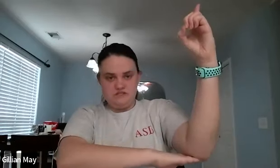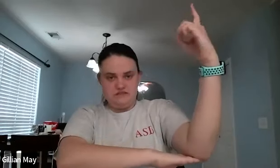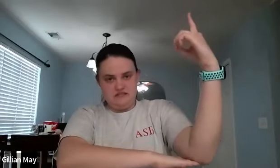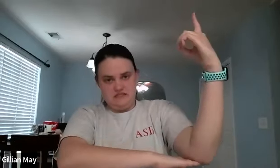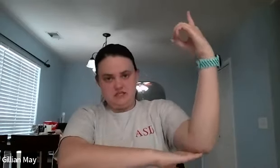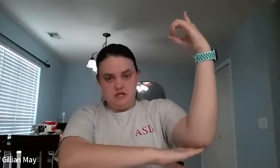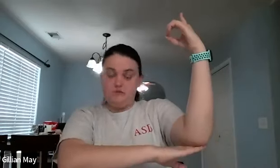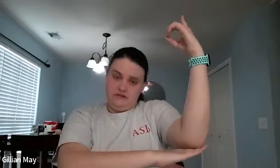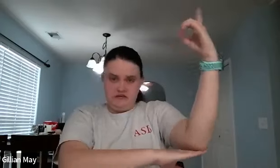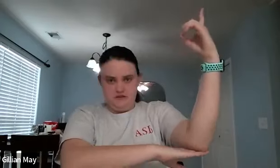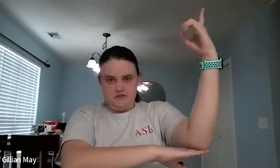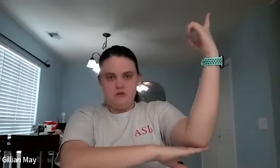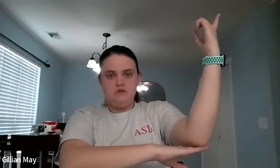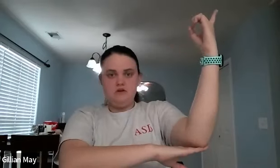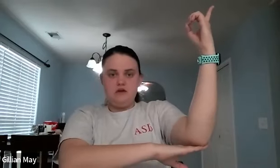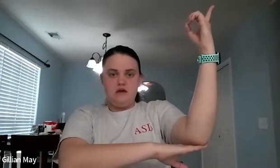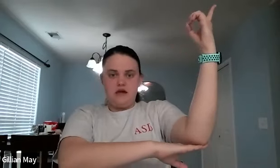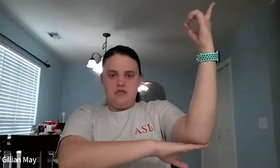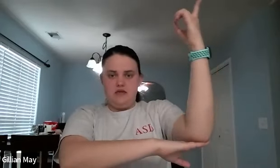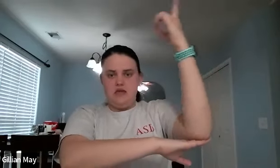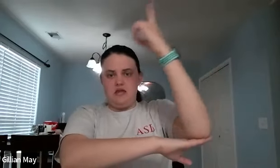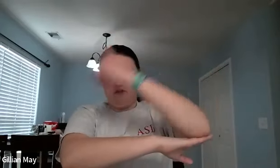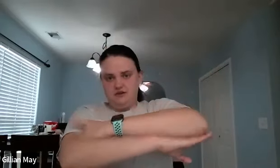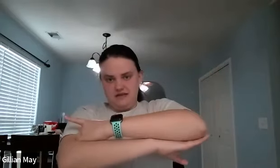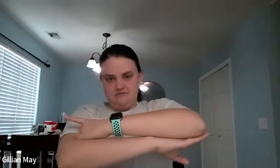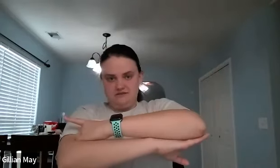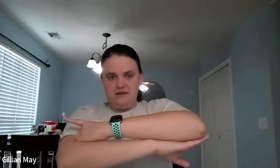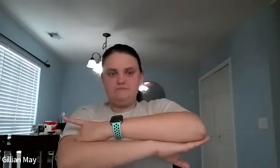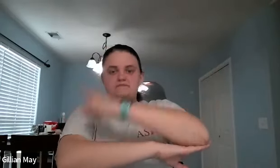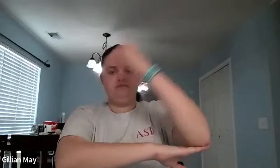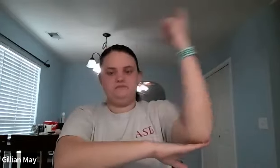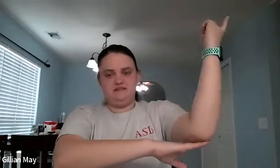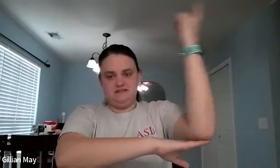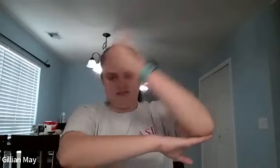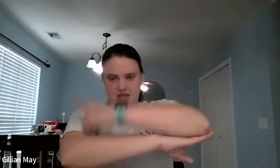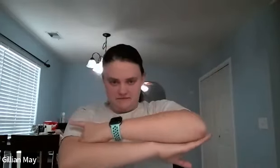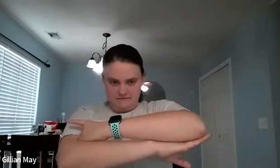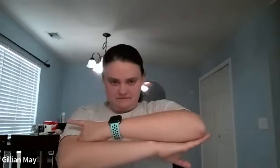like that D shape. What is that D shape? And then you go down. Yep. Day.